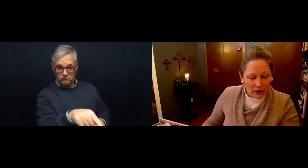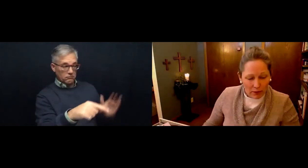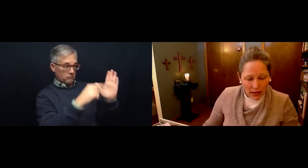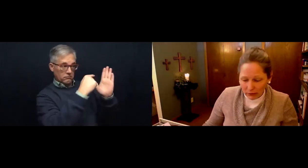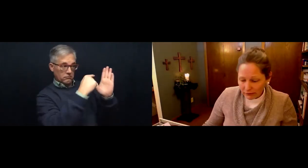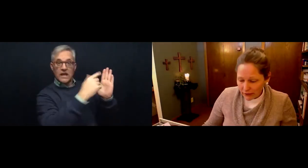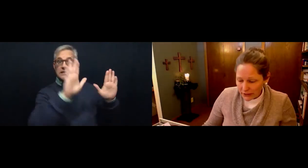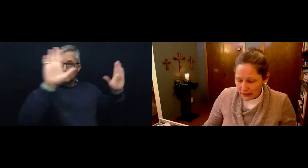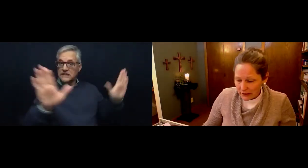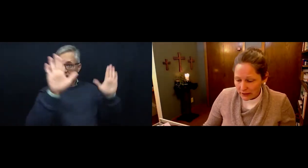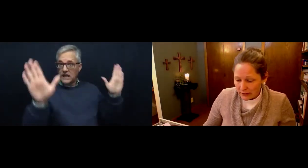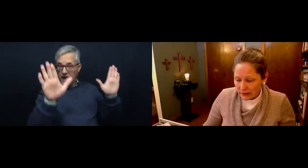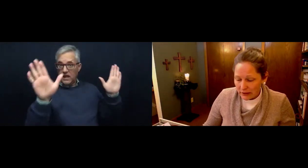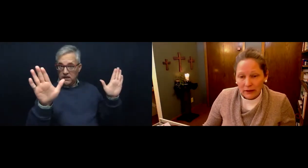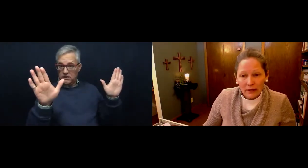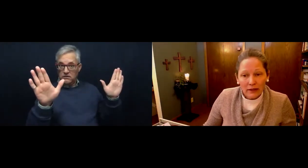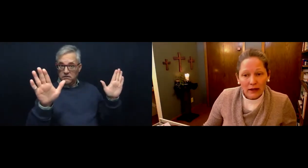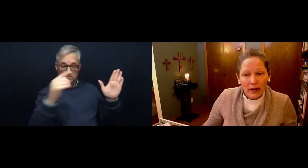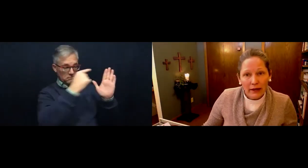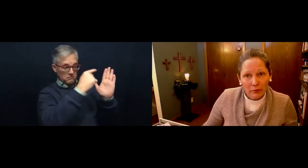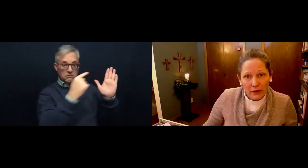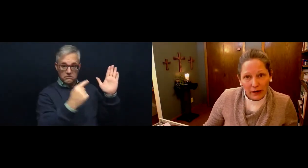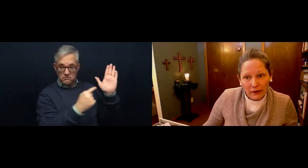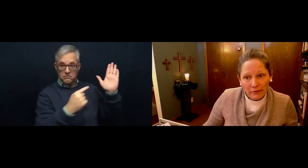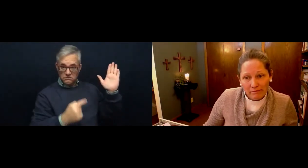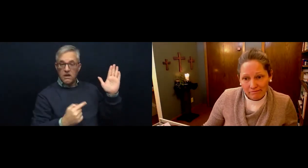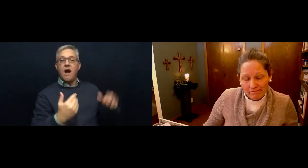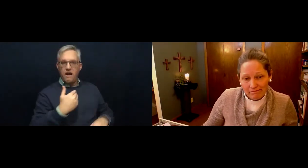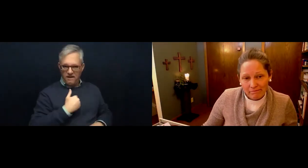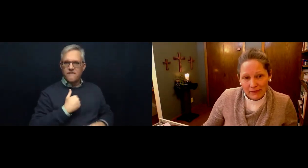includes a Bible verse and a prayer.